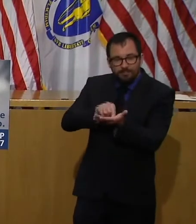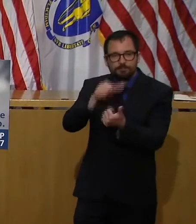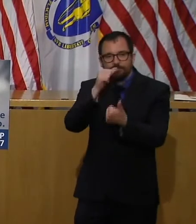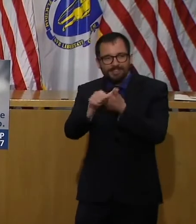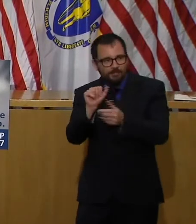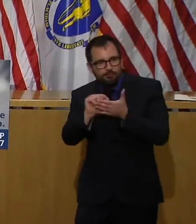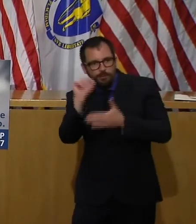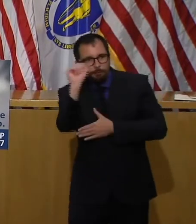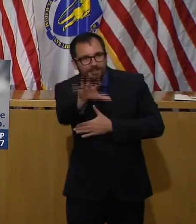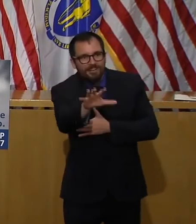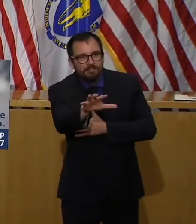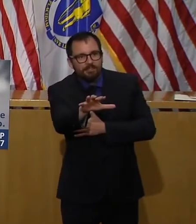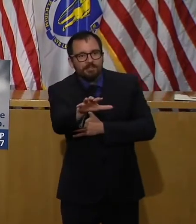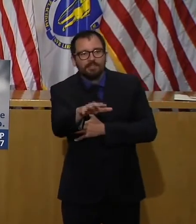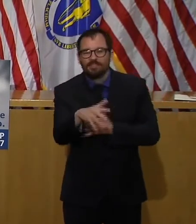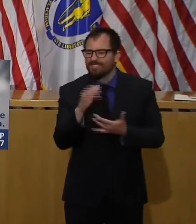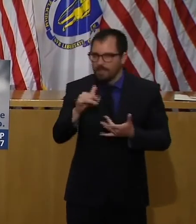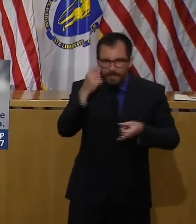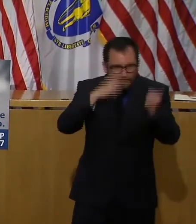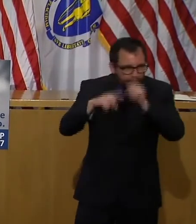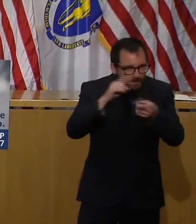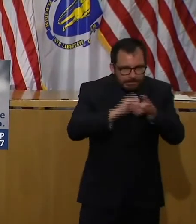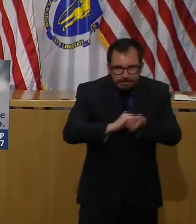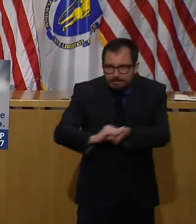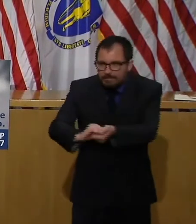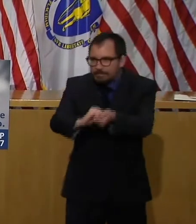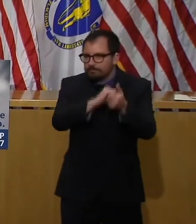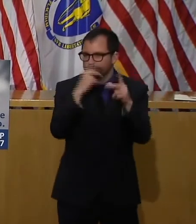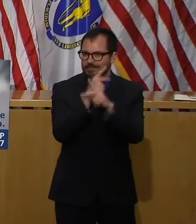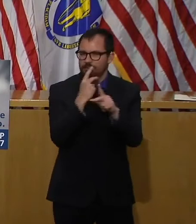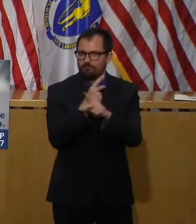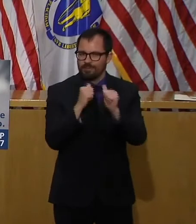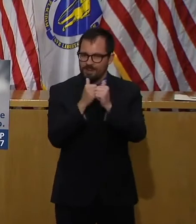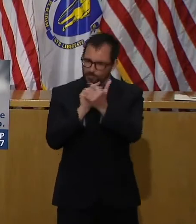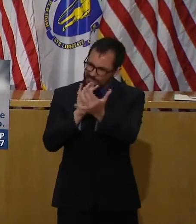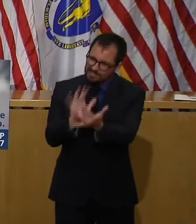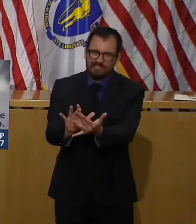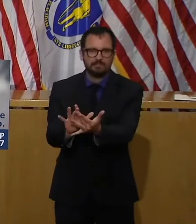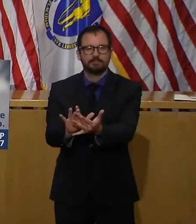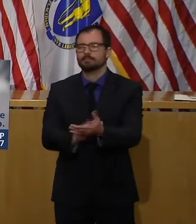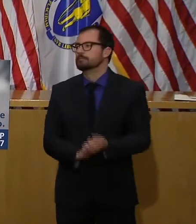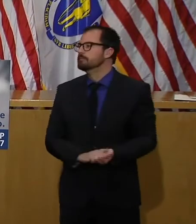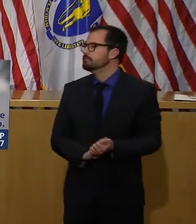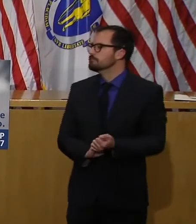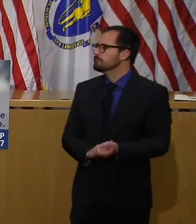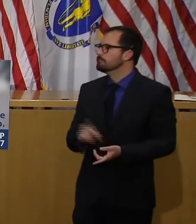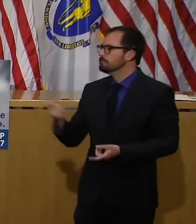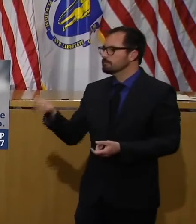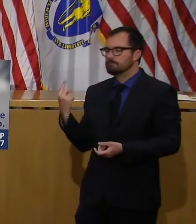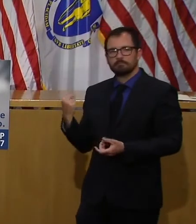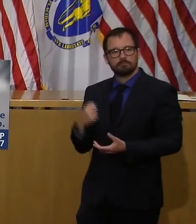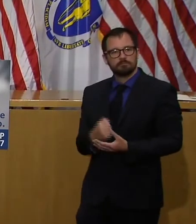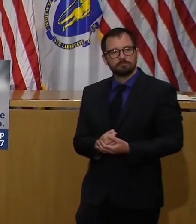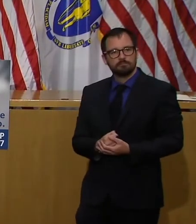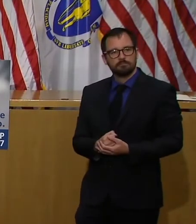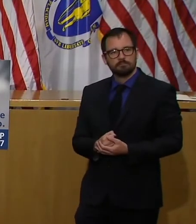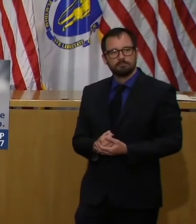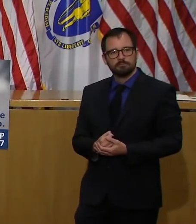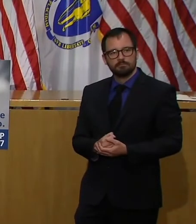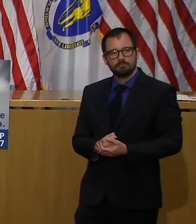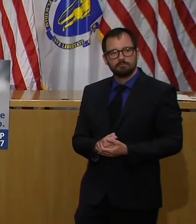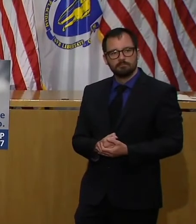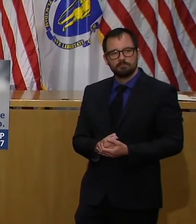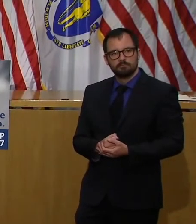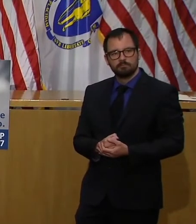outreach. How do you get the point across that people may feel like, hey, if I get this call and I talk to the people, that I'm going to get grounded, more or less?